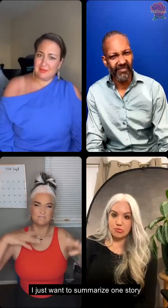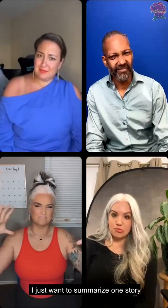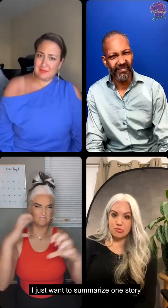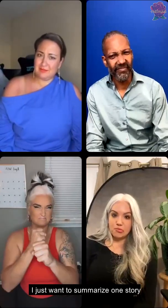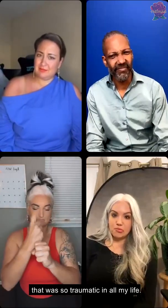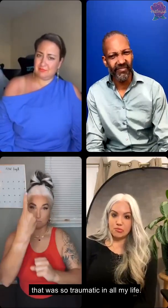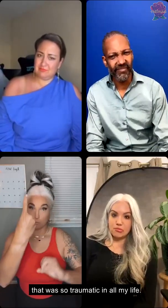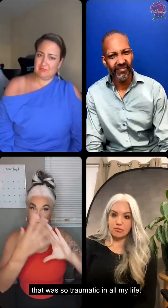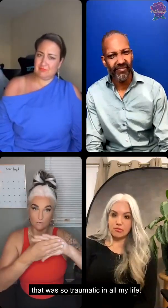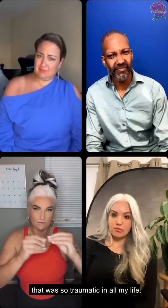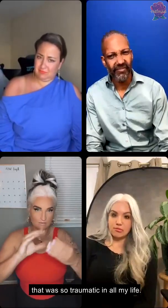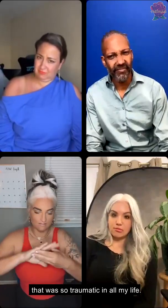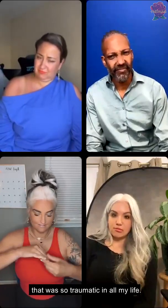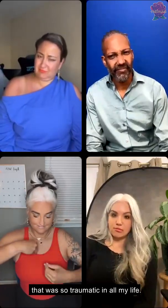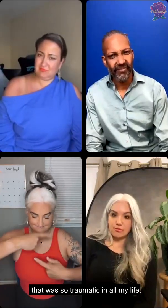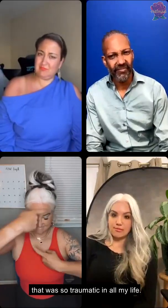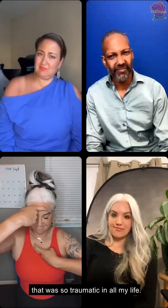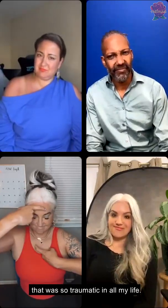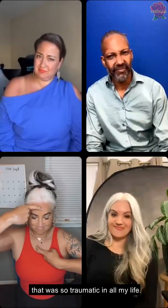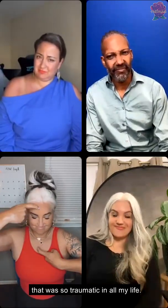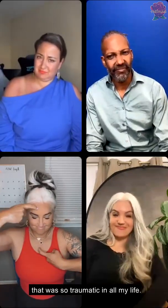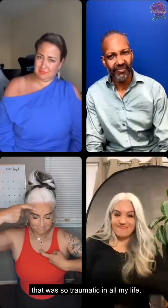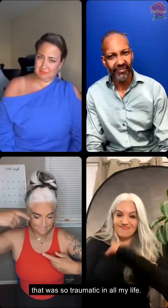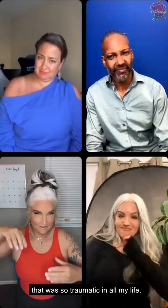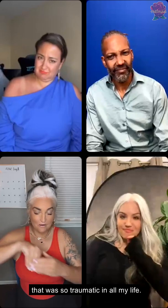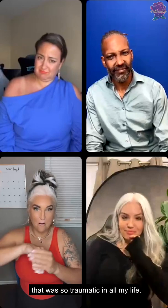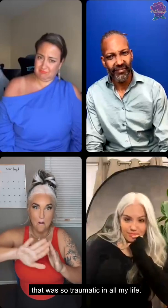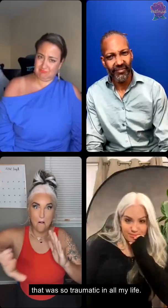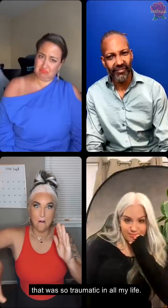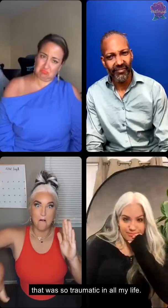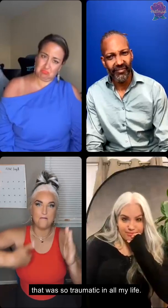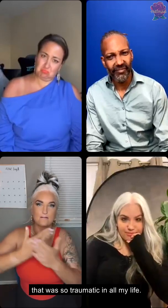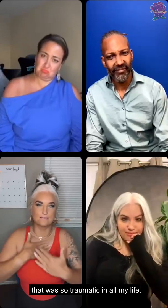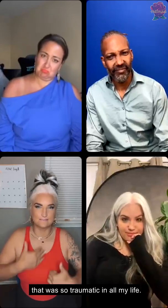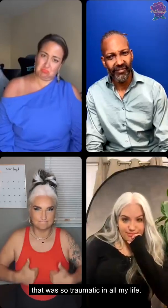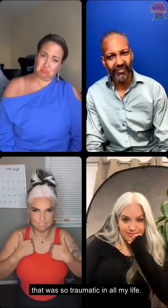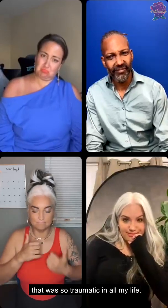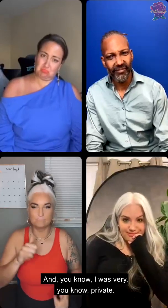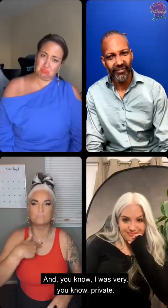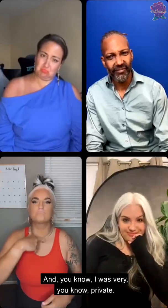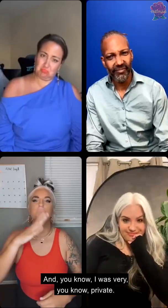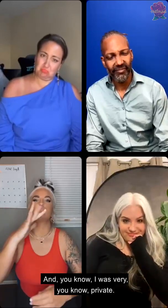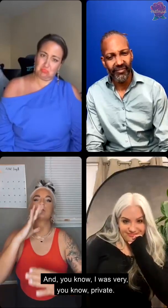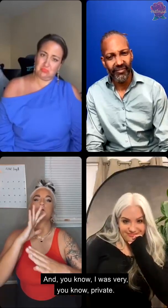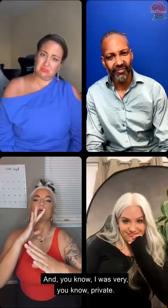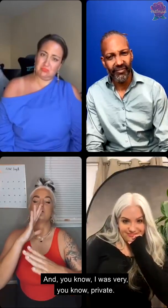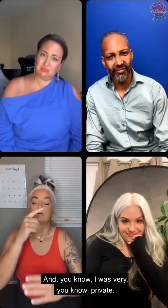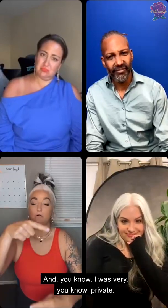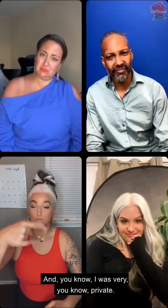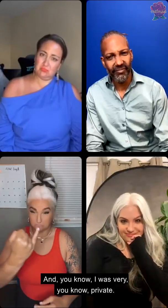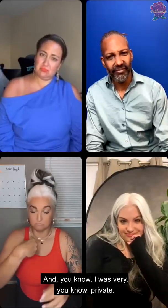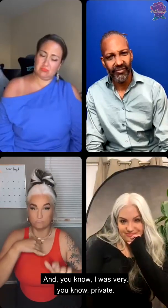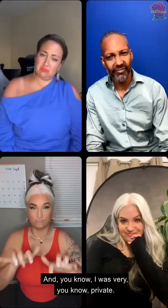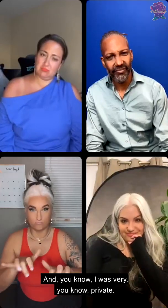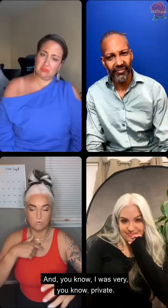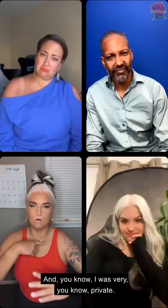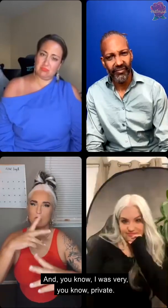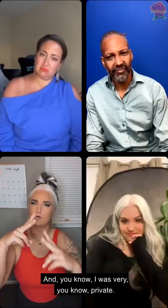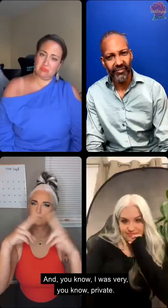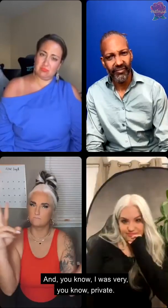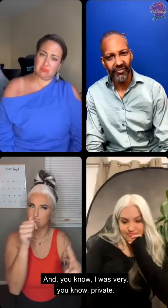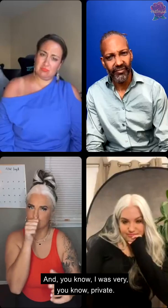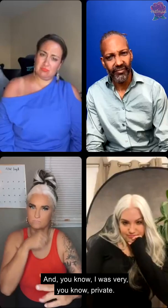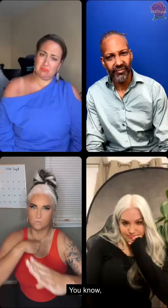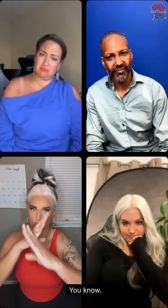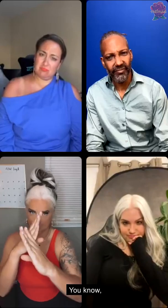I just want to summarize one story that was so traumatic in all my life. And, I was